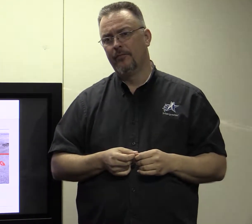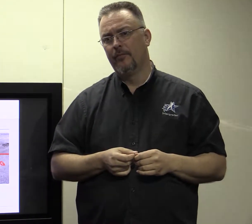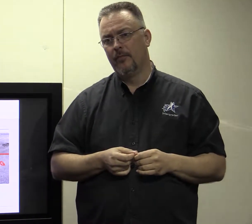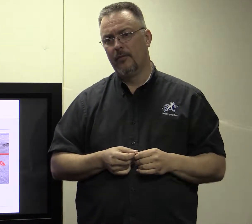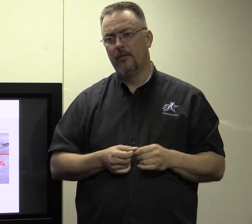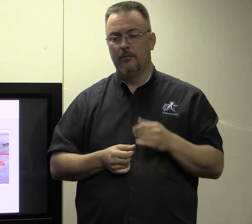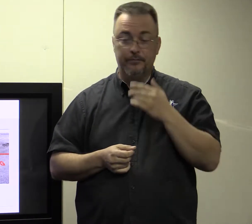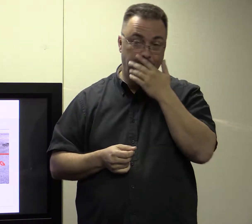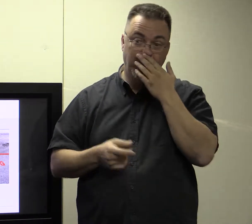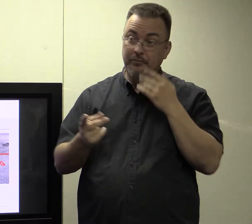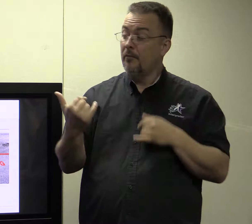Fire lanes.